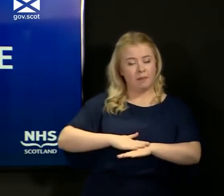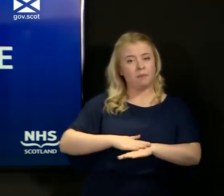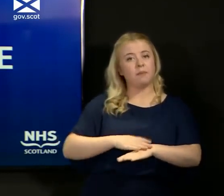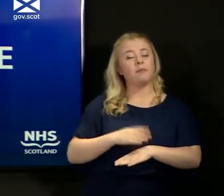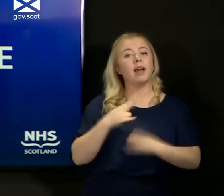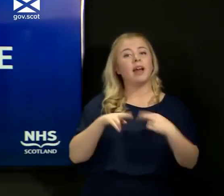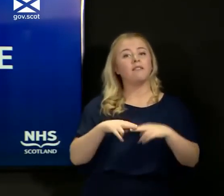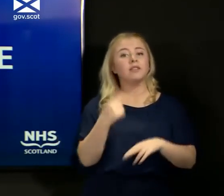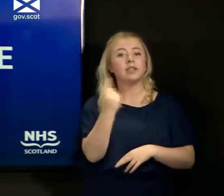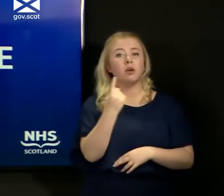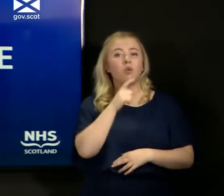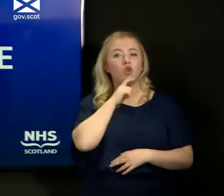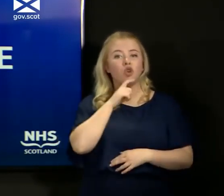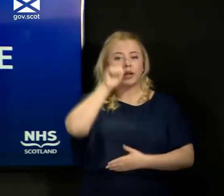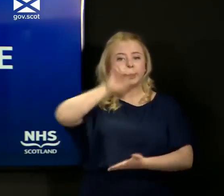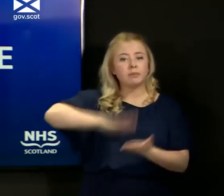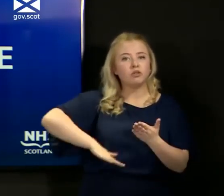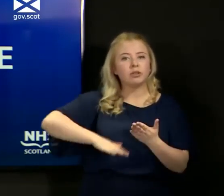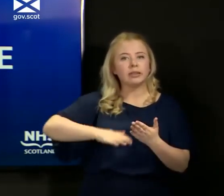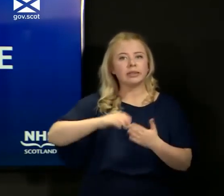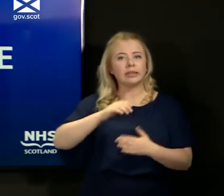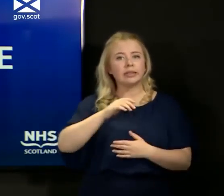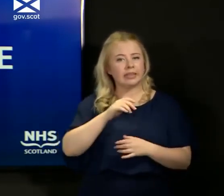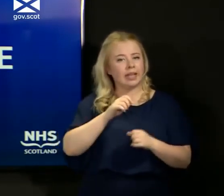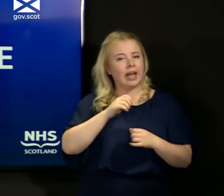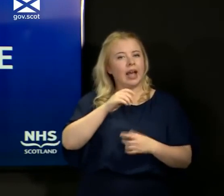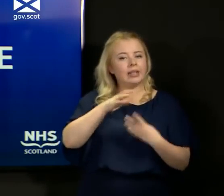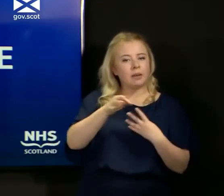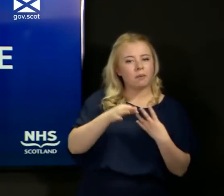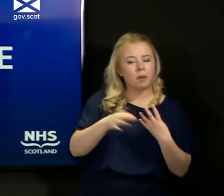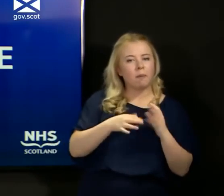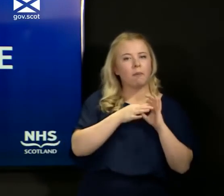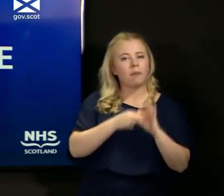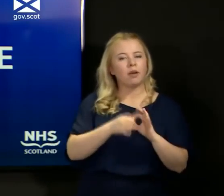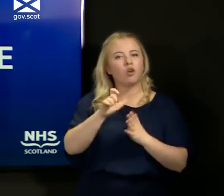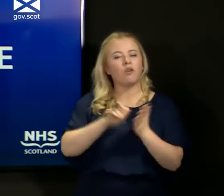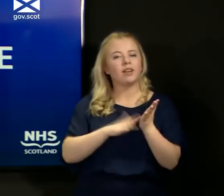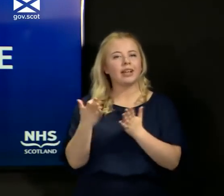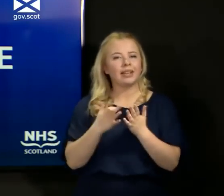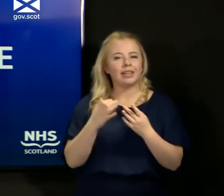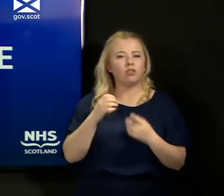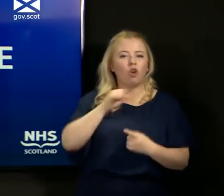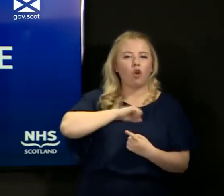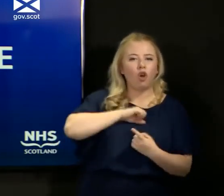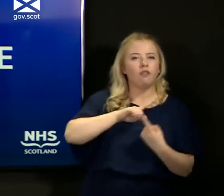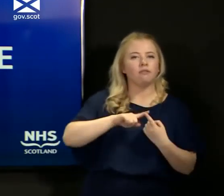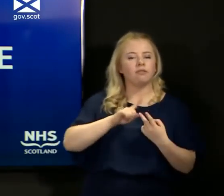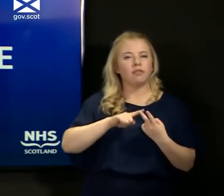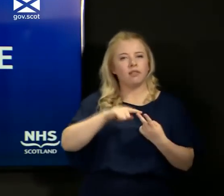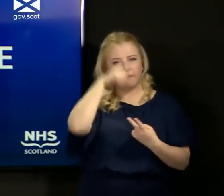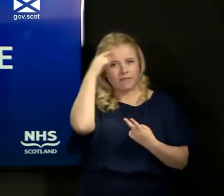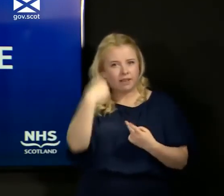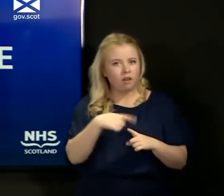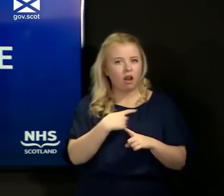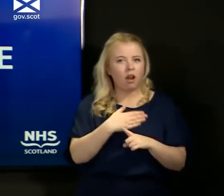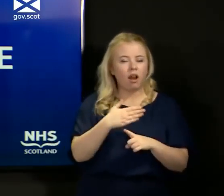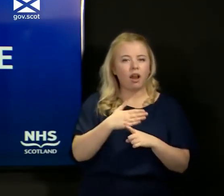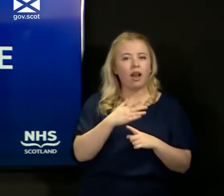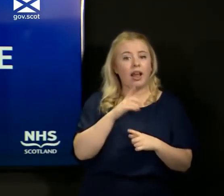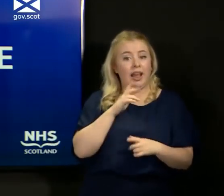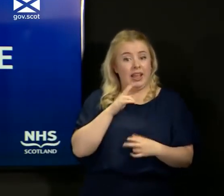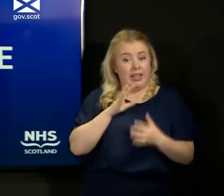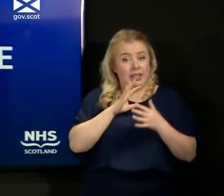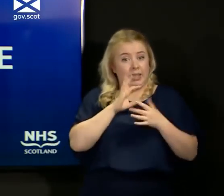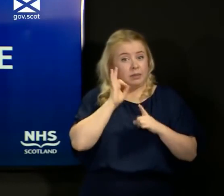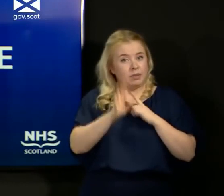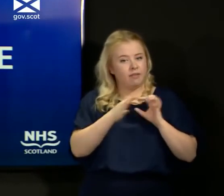someone who was experiencing the kind of symptoms we would associate with COVID-19, the cough, the fever, was specifically related